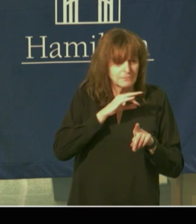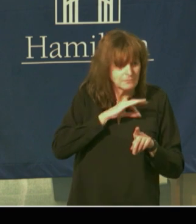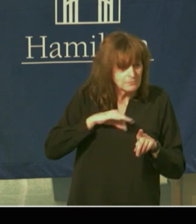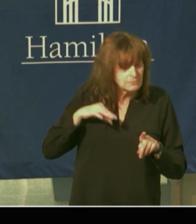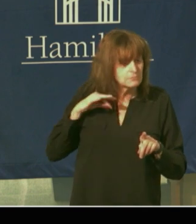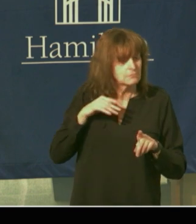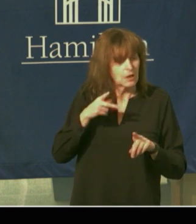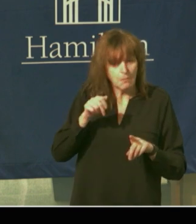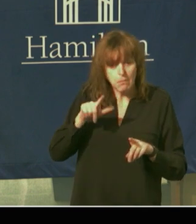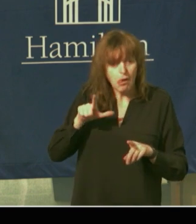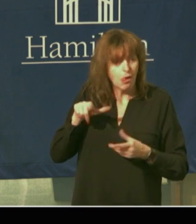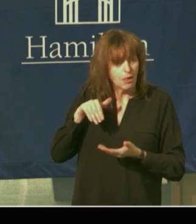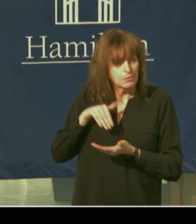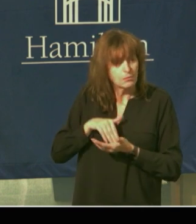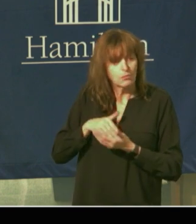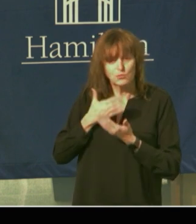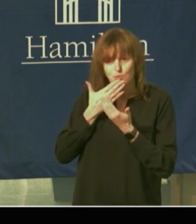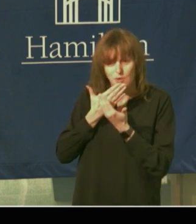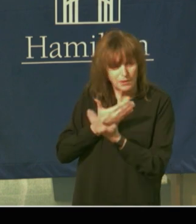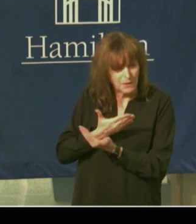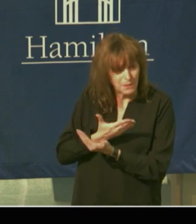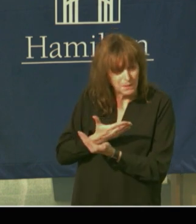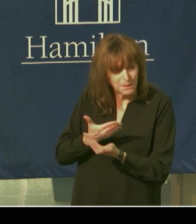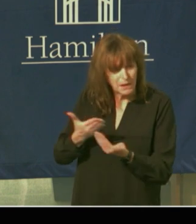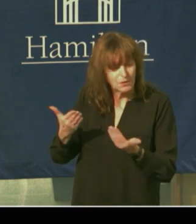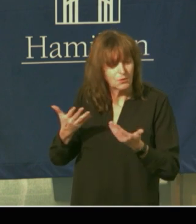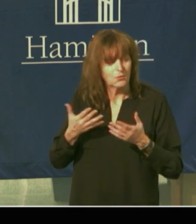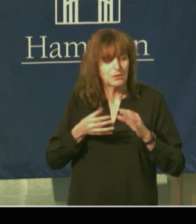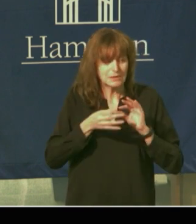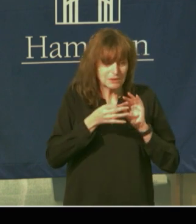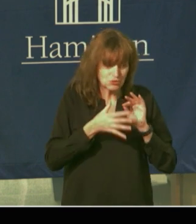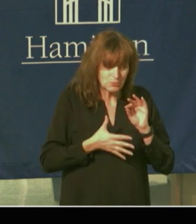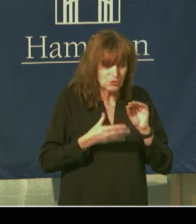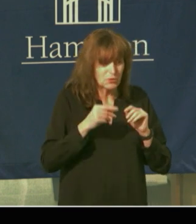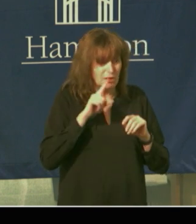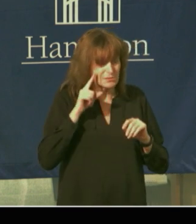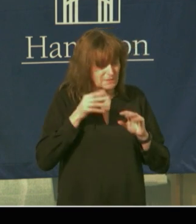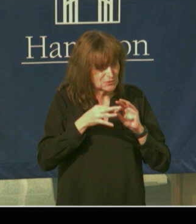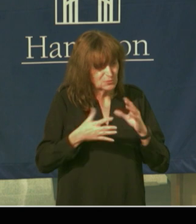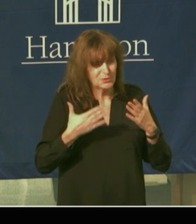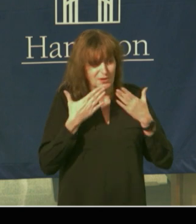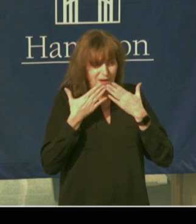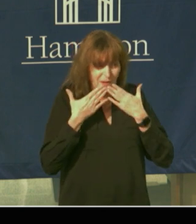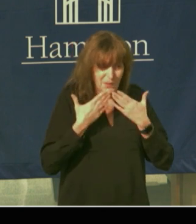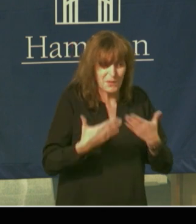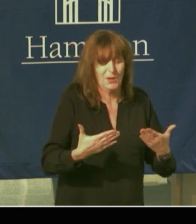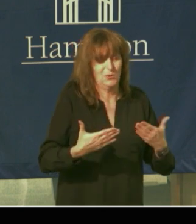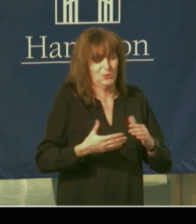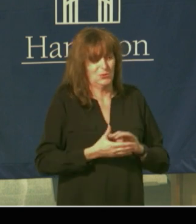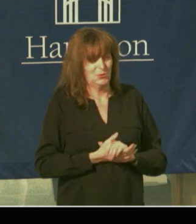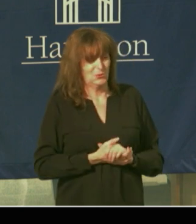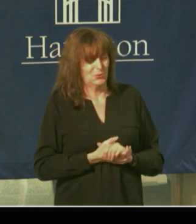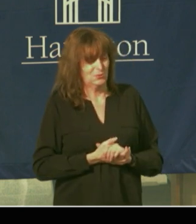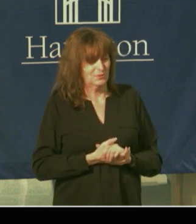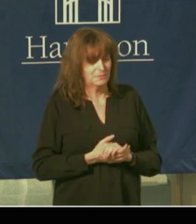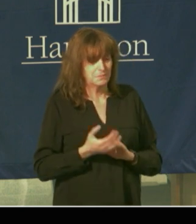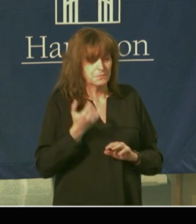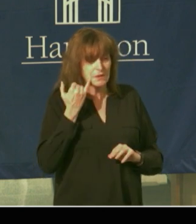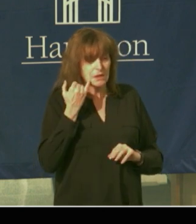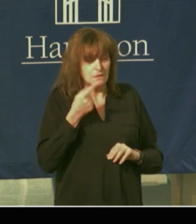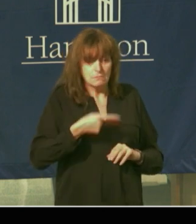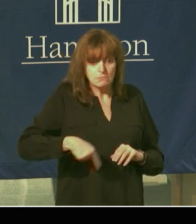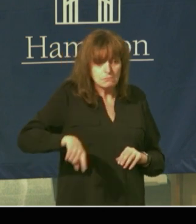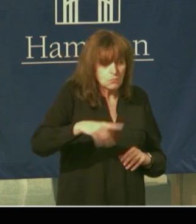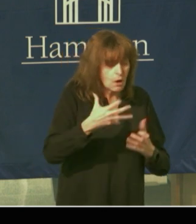to our American Sign Language interpreter and deaf interpreter, thank you very much. If you are looking for more